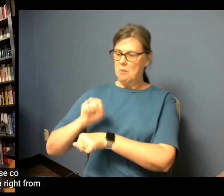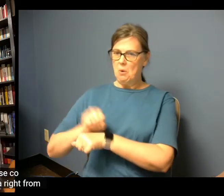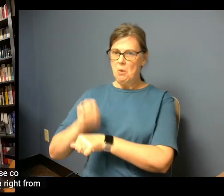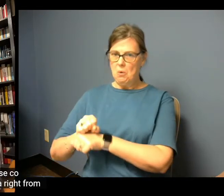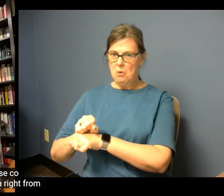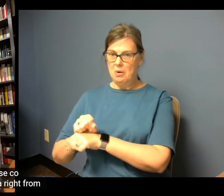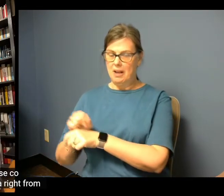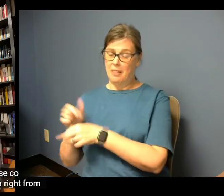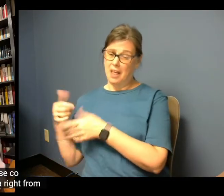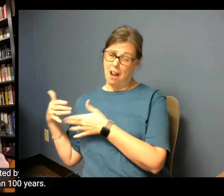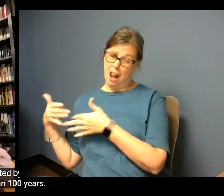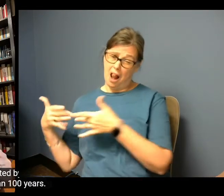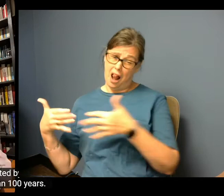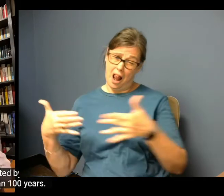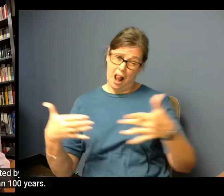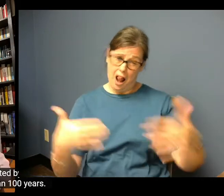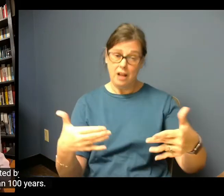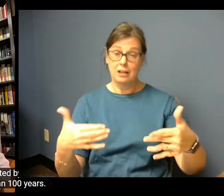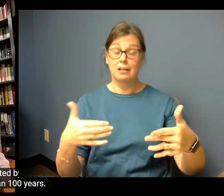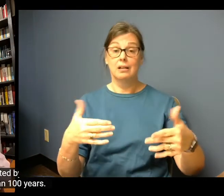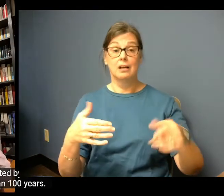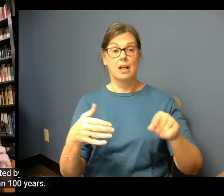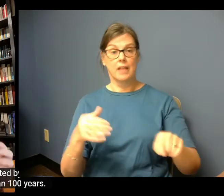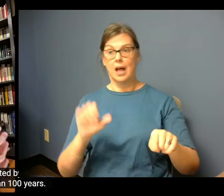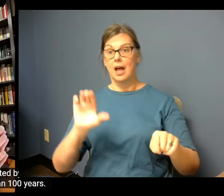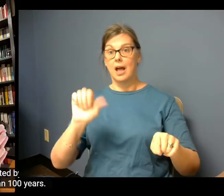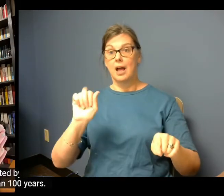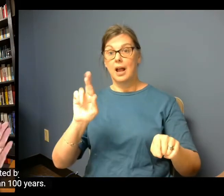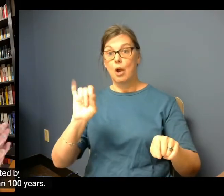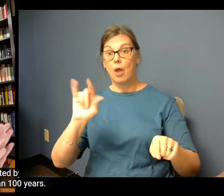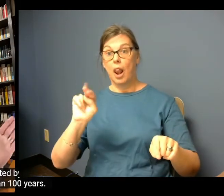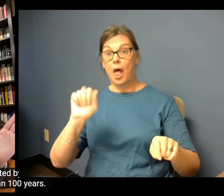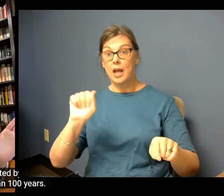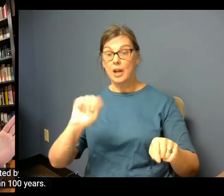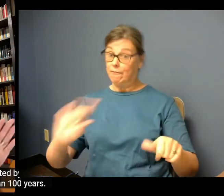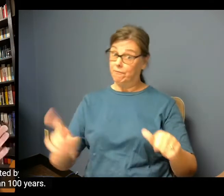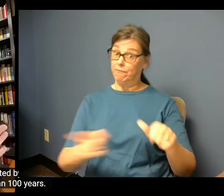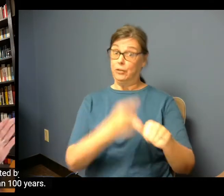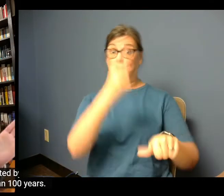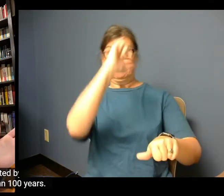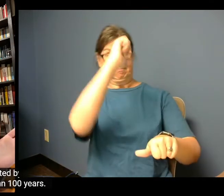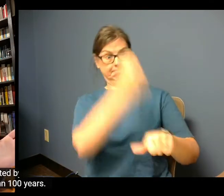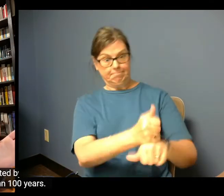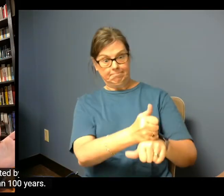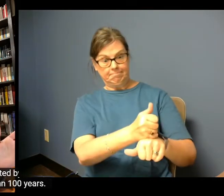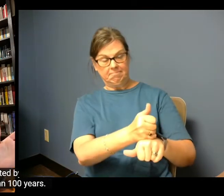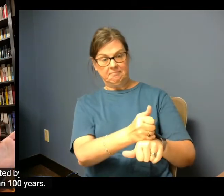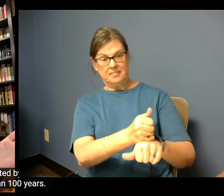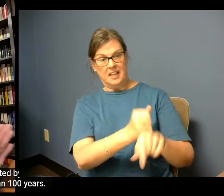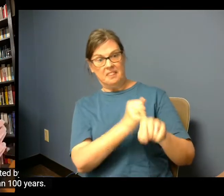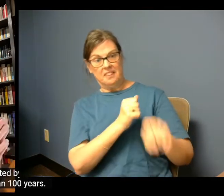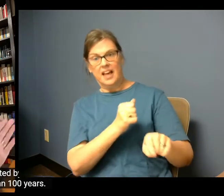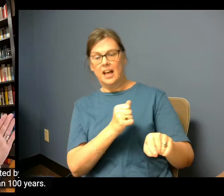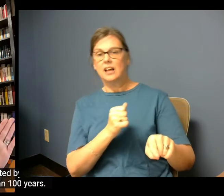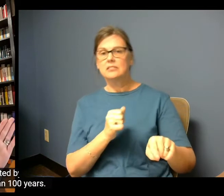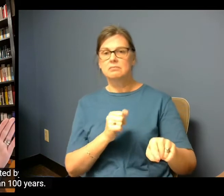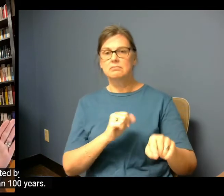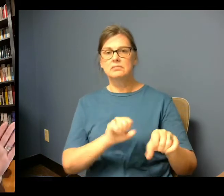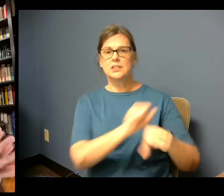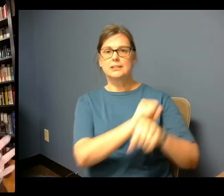see in Carolina, right from the get-go, it is. And they're separated by about 100 years. Actually,